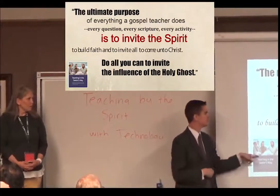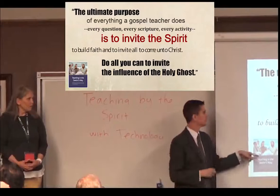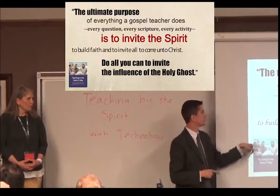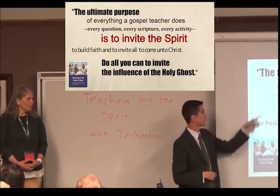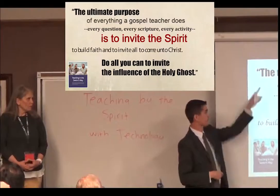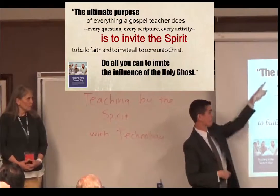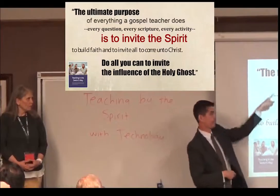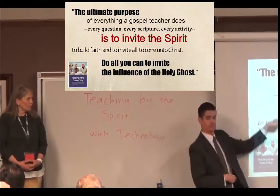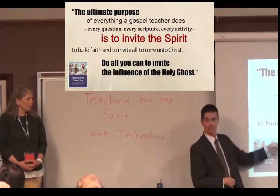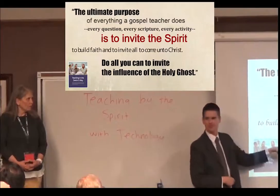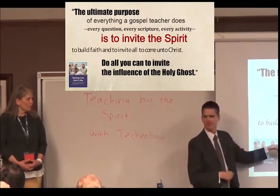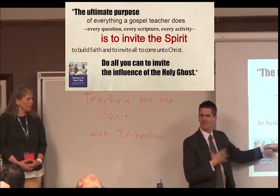was talking about.